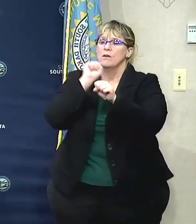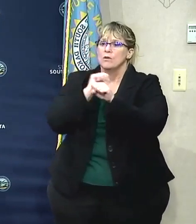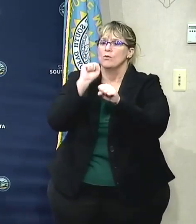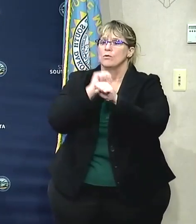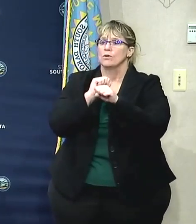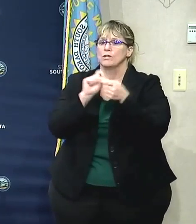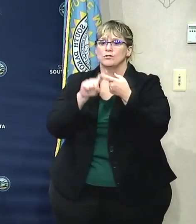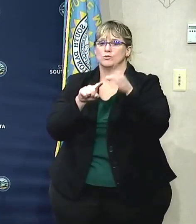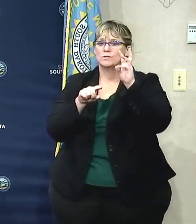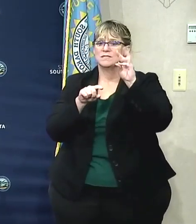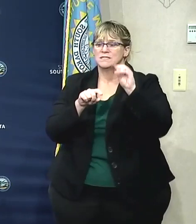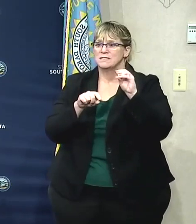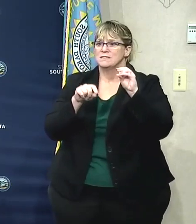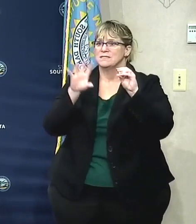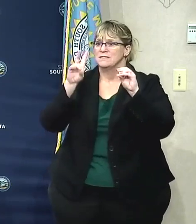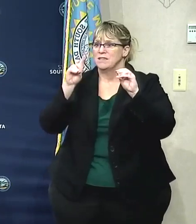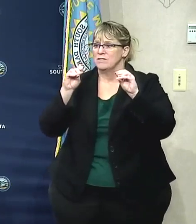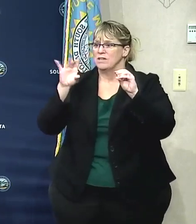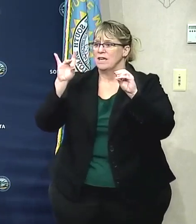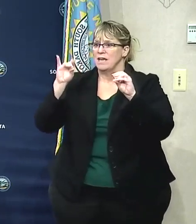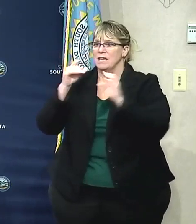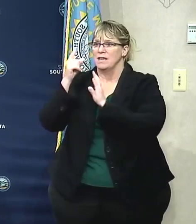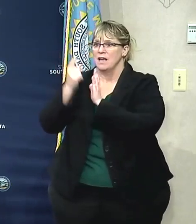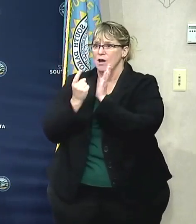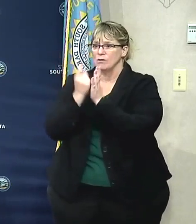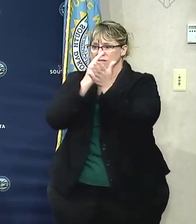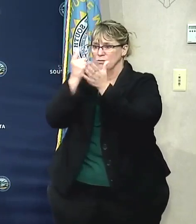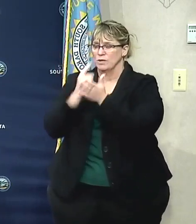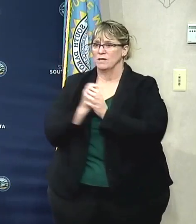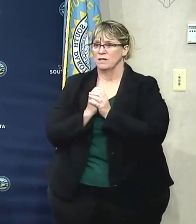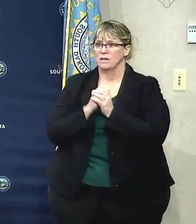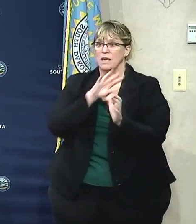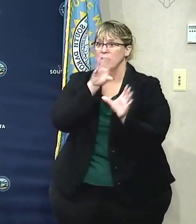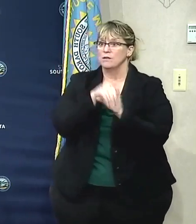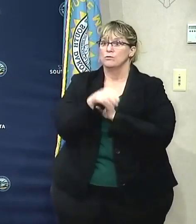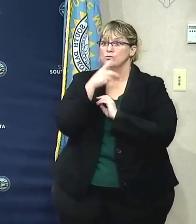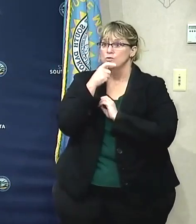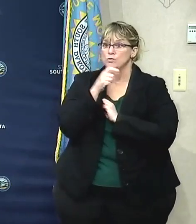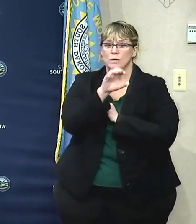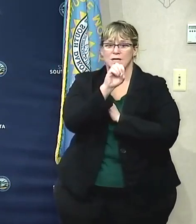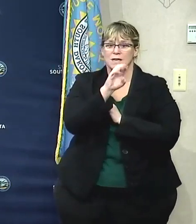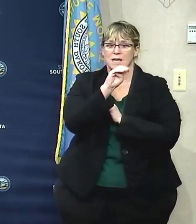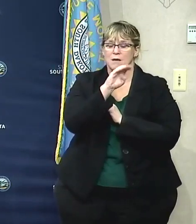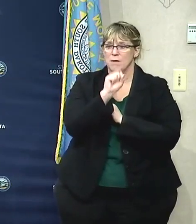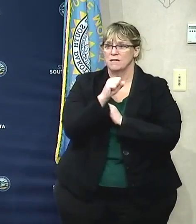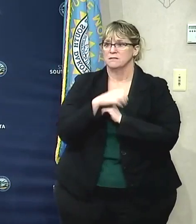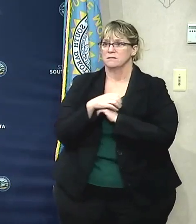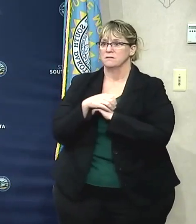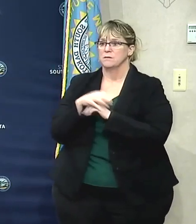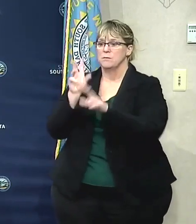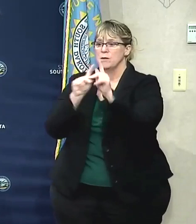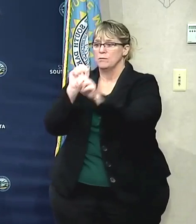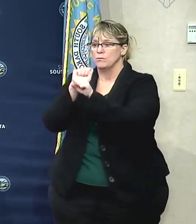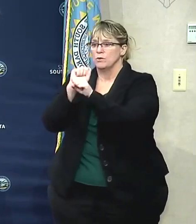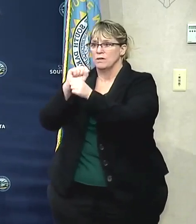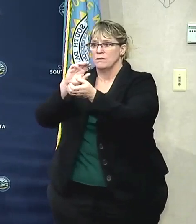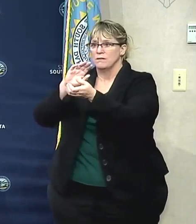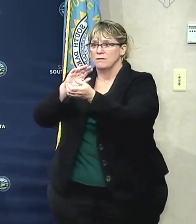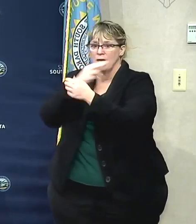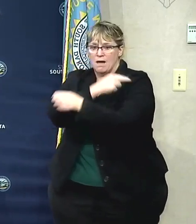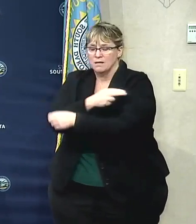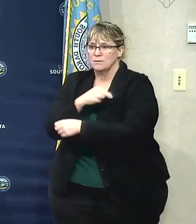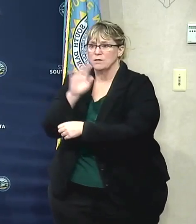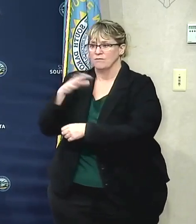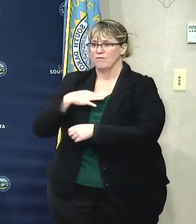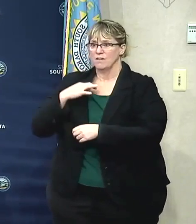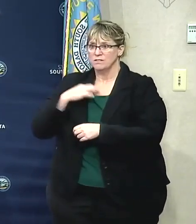60, 70 to 80 hours a week. This includes EMS workers, hospital workers, and many volunteers in your